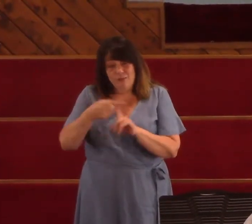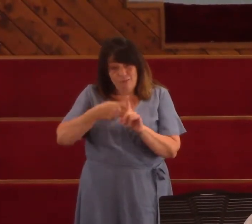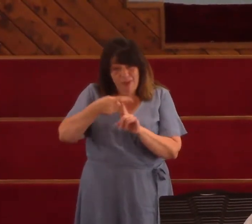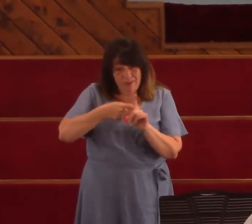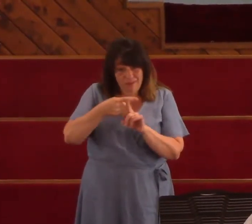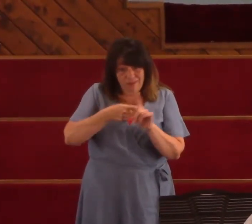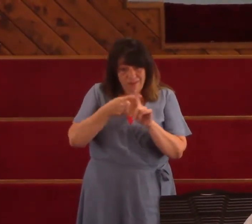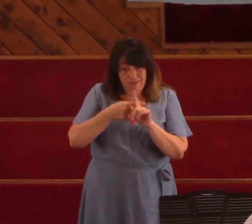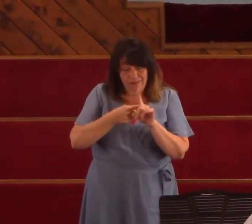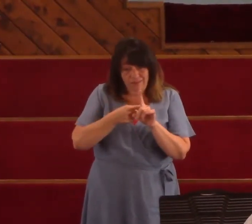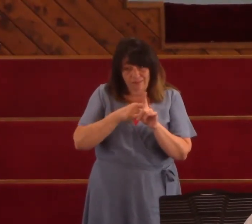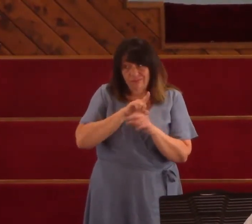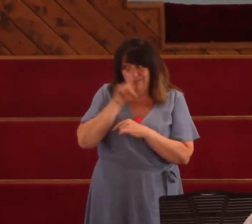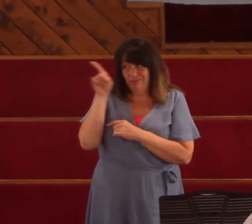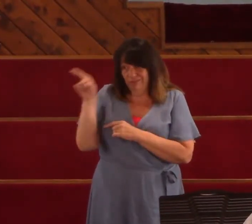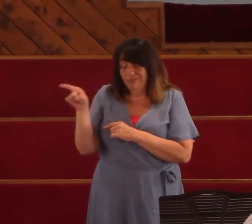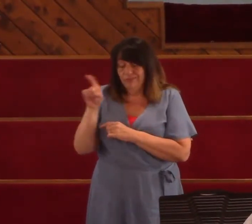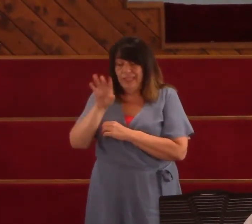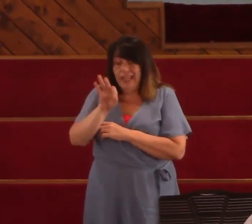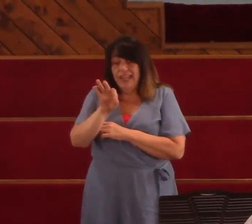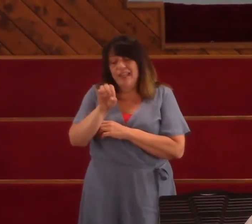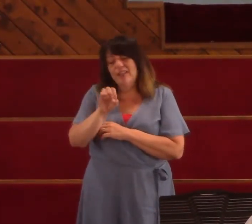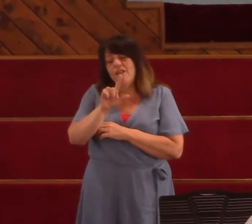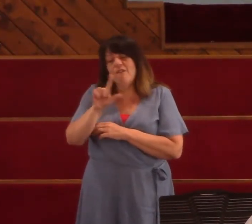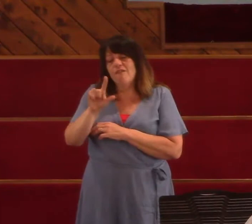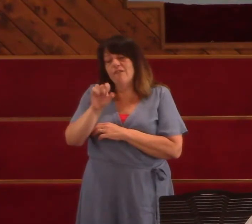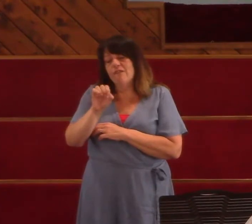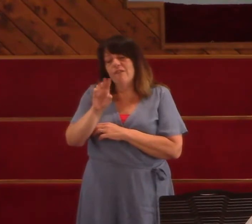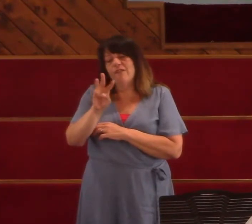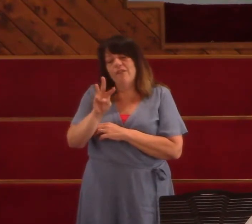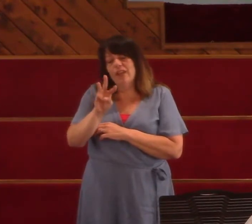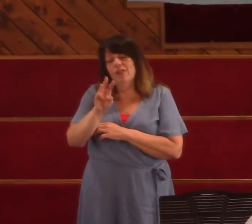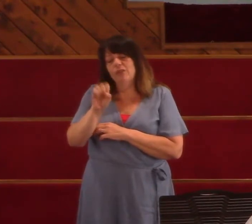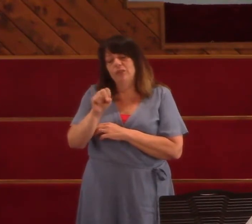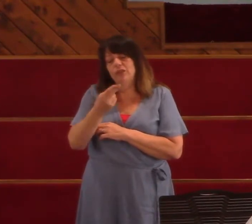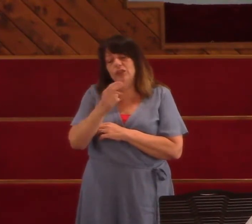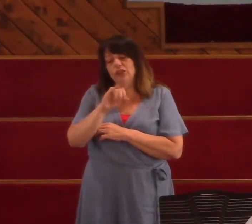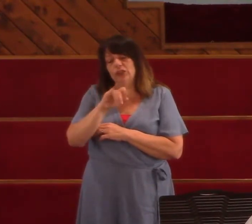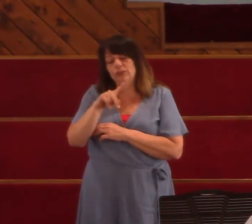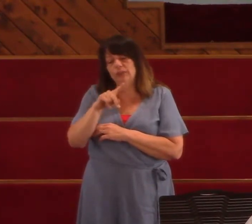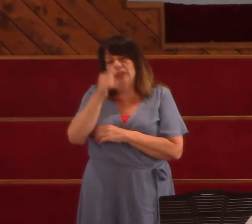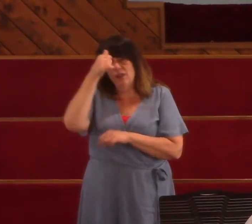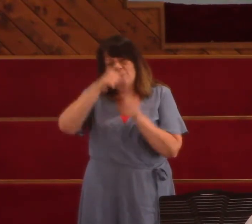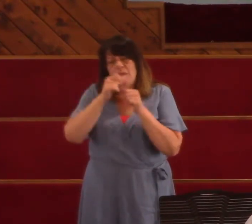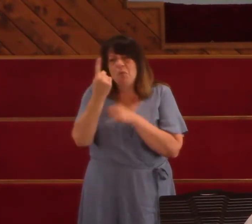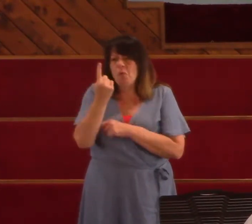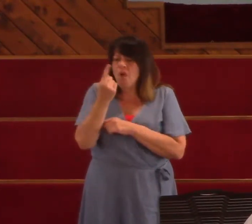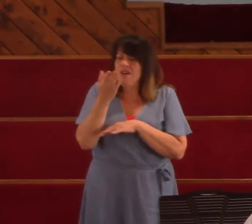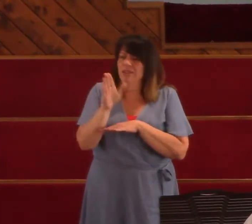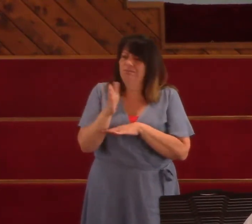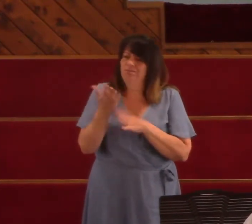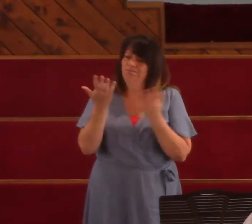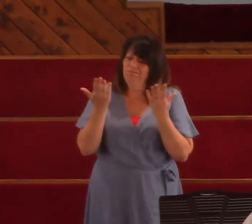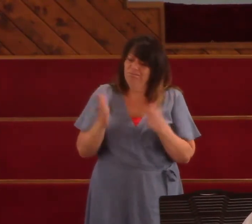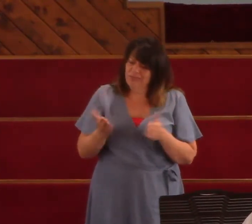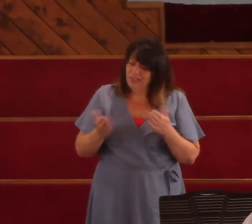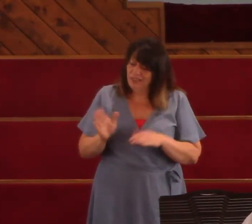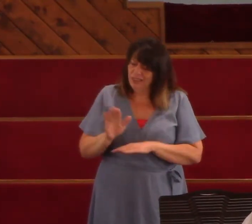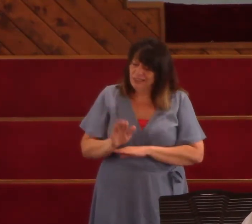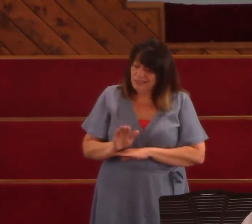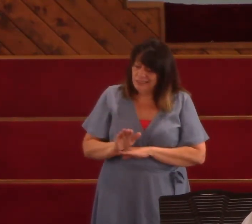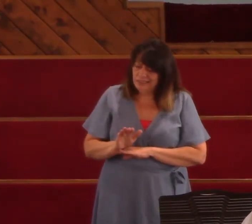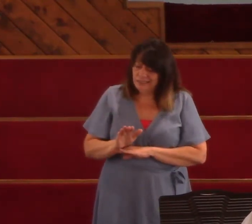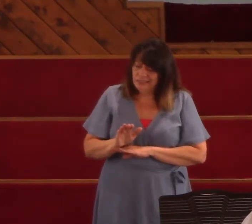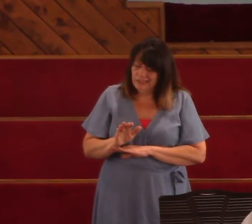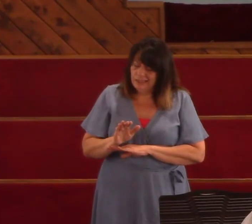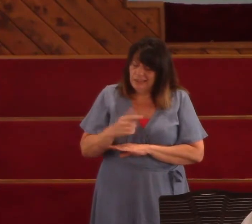I remember one Sunday evening, I was burdened, and I needed to just slip